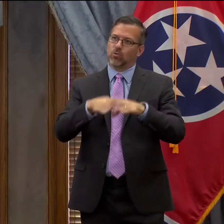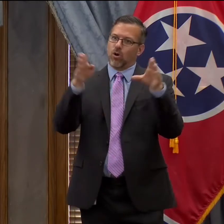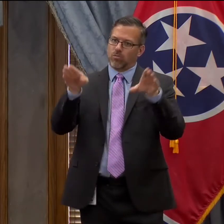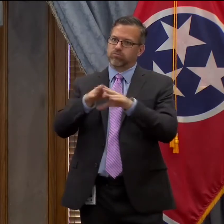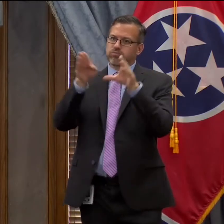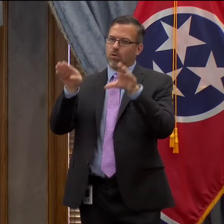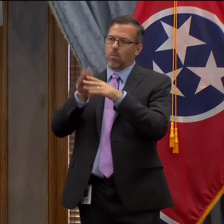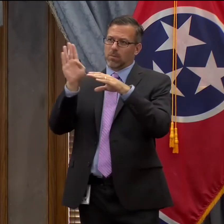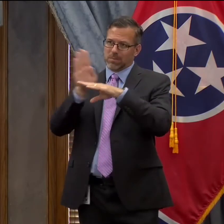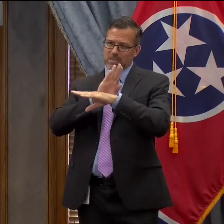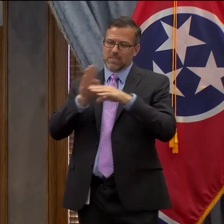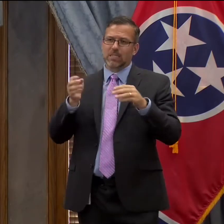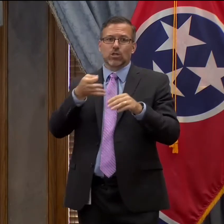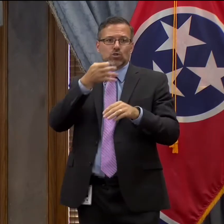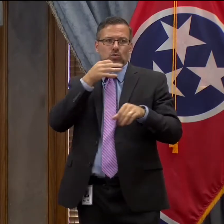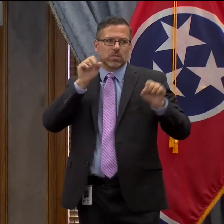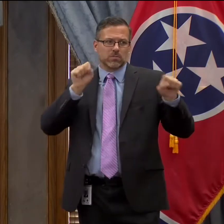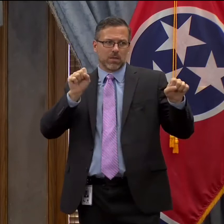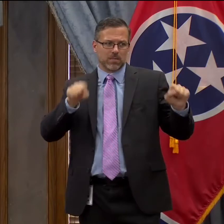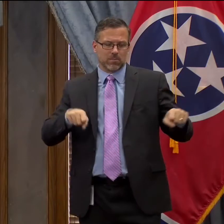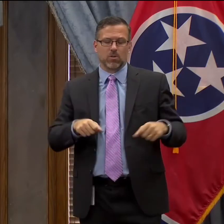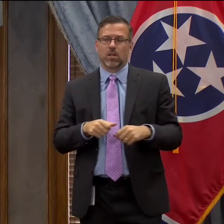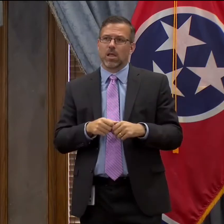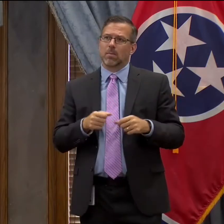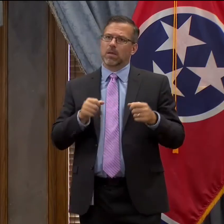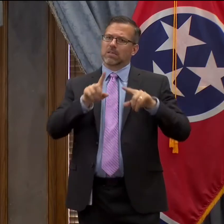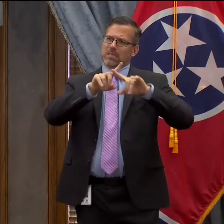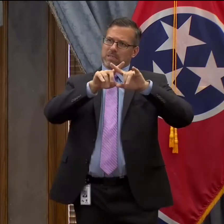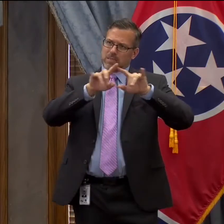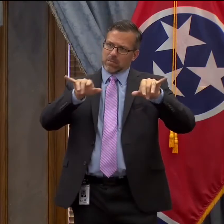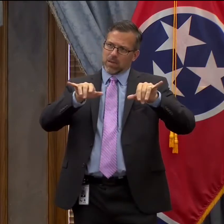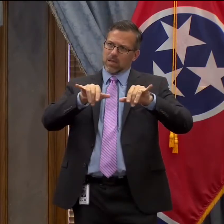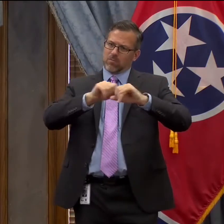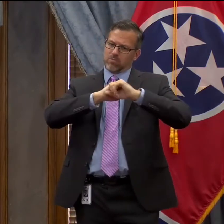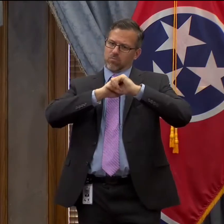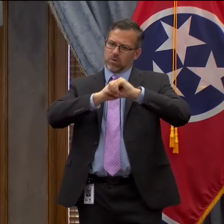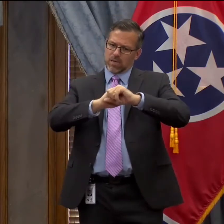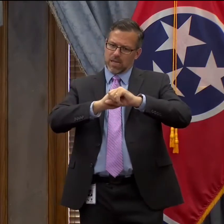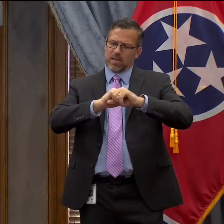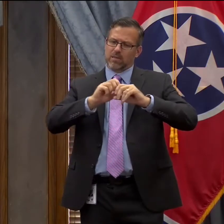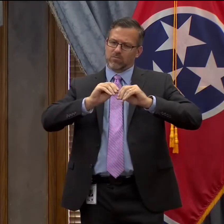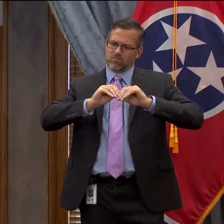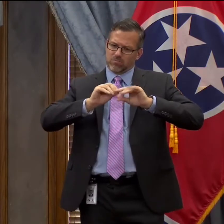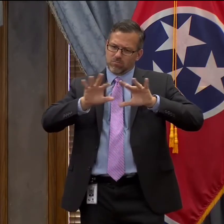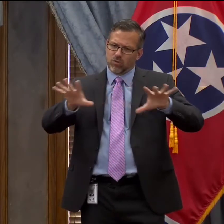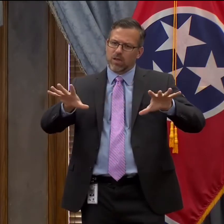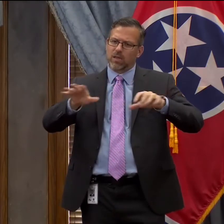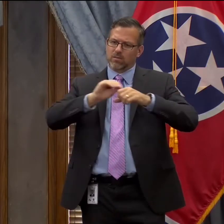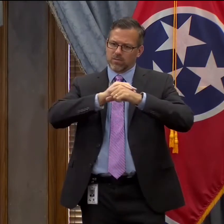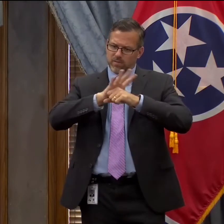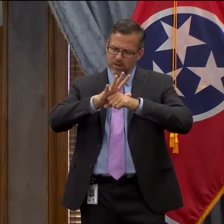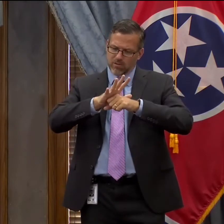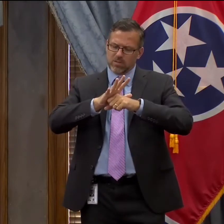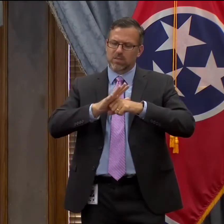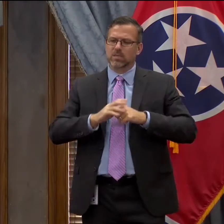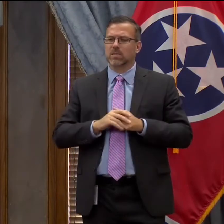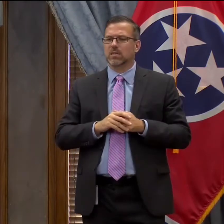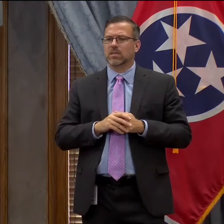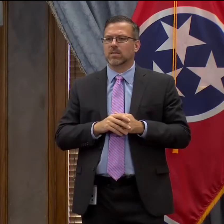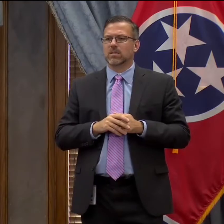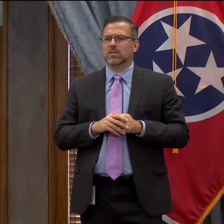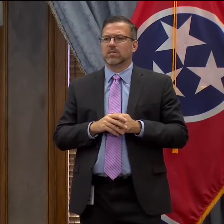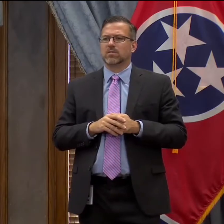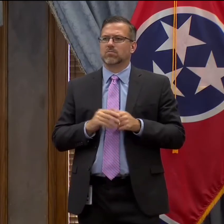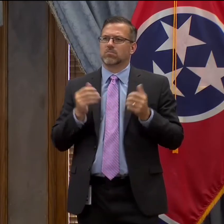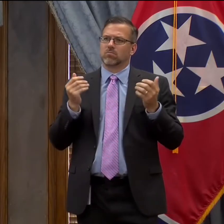utilize best practices from a health standpoint to protect the lives of Tennesseans and mitigate the spread of the virus. It's been to